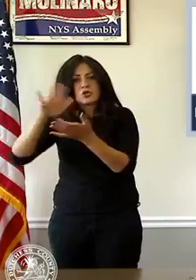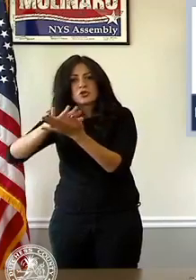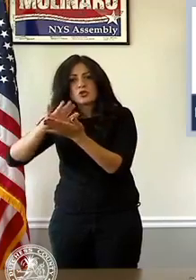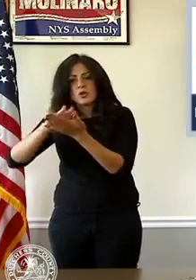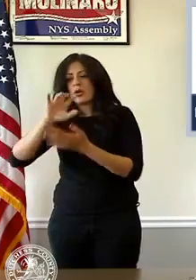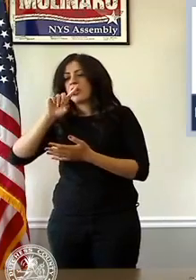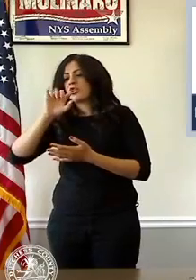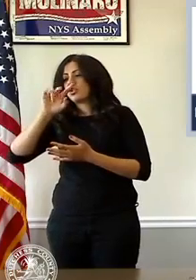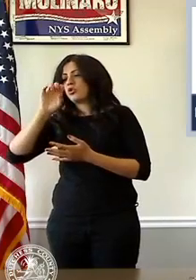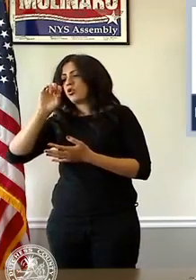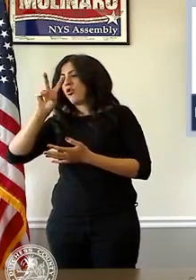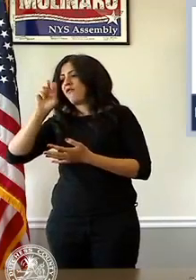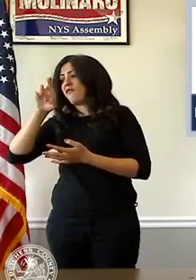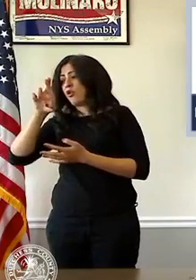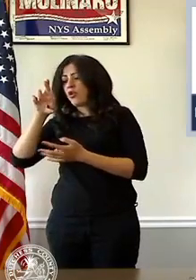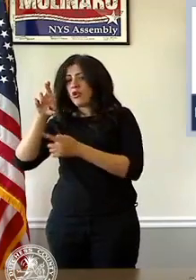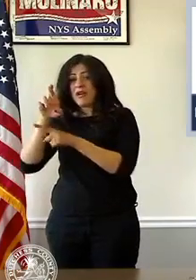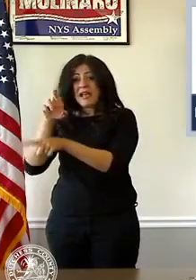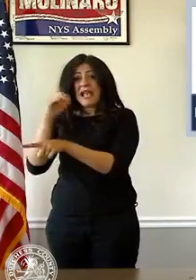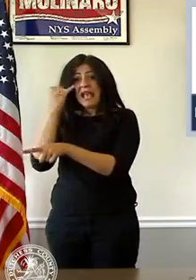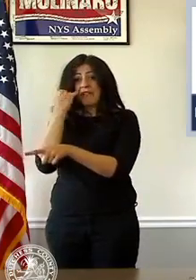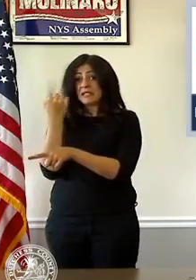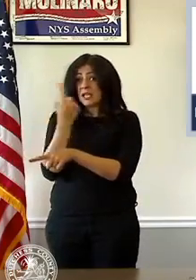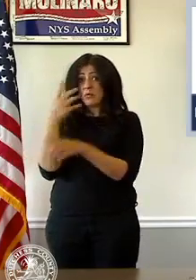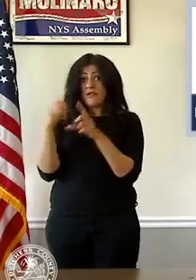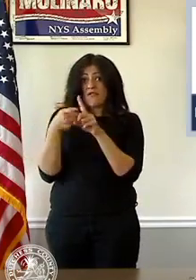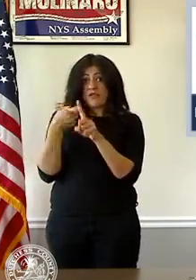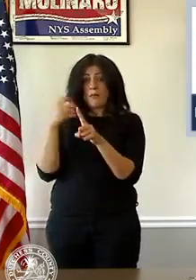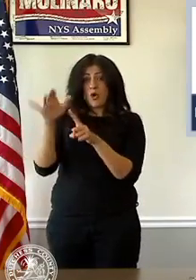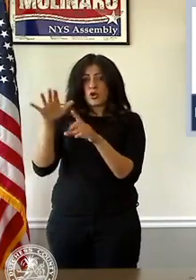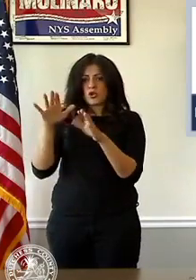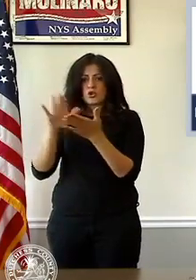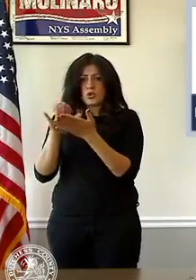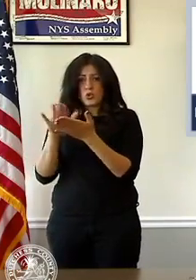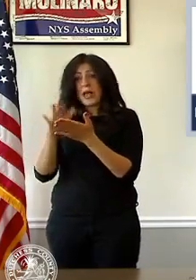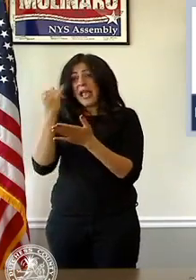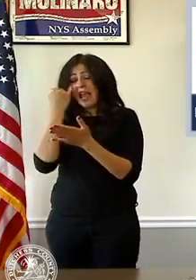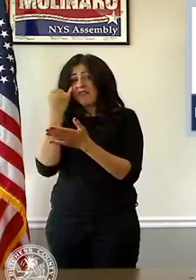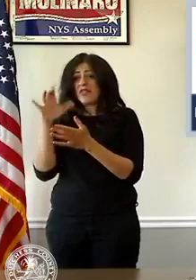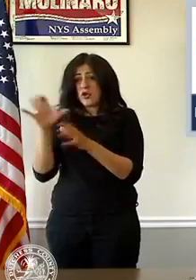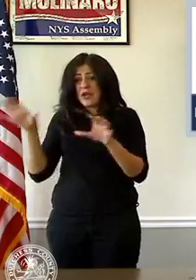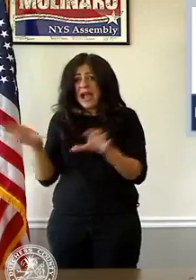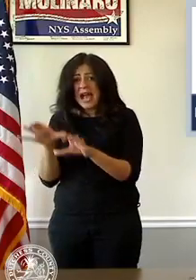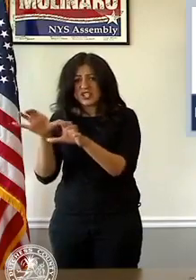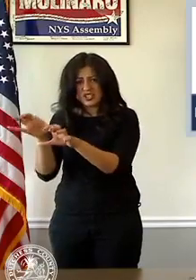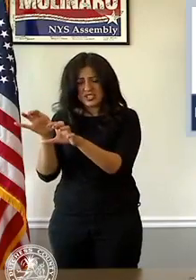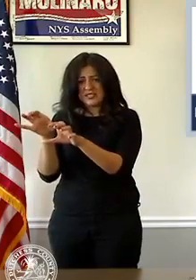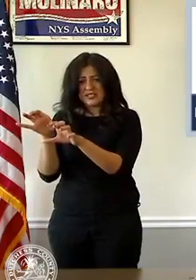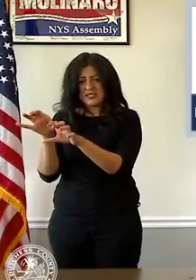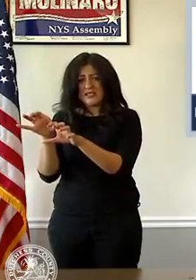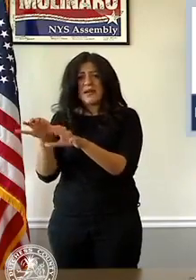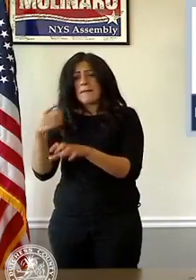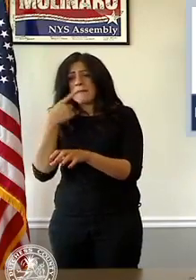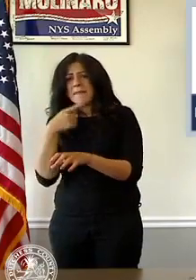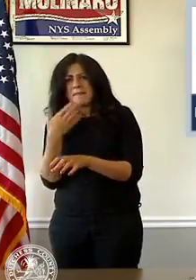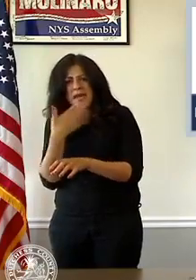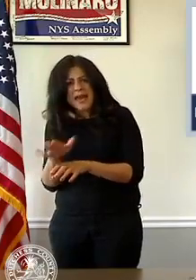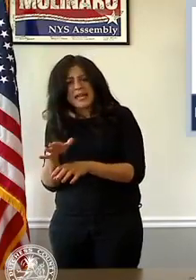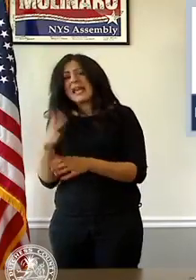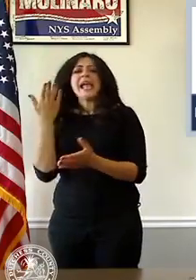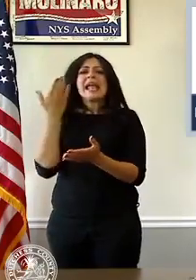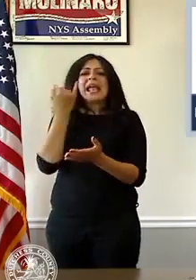Dover if one of her classmates was treated poorly, was judged not by the